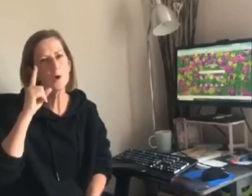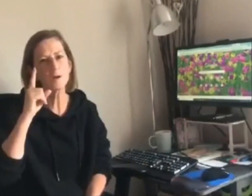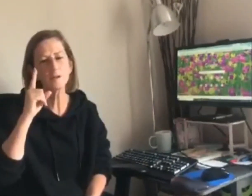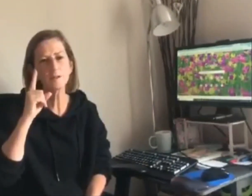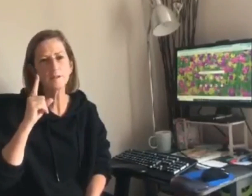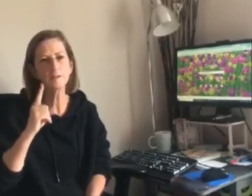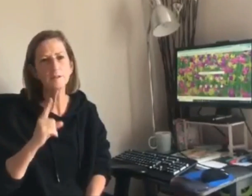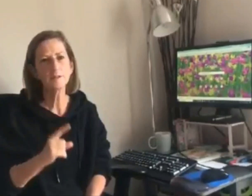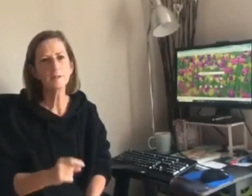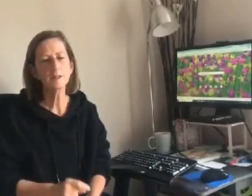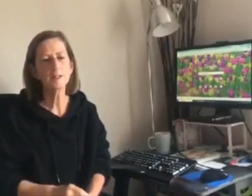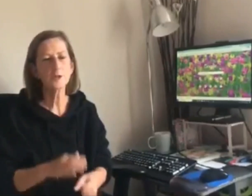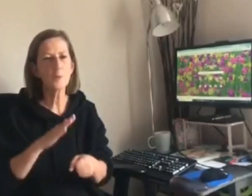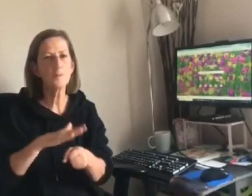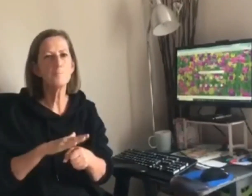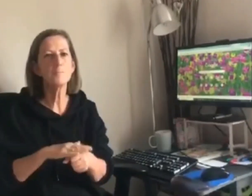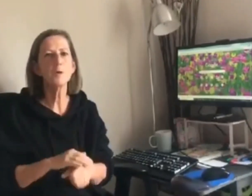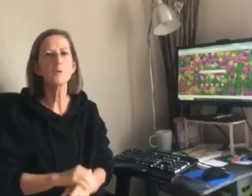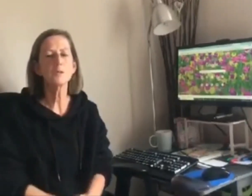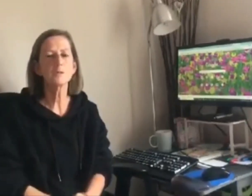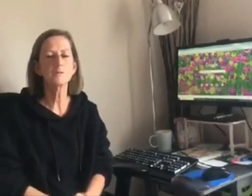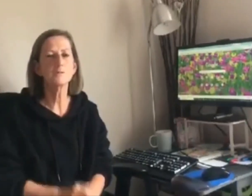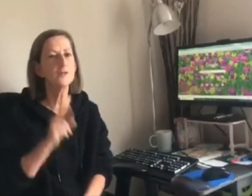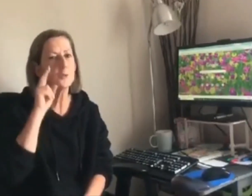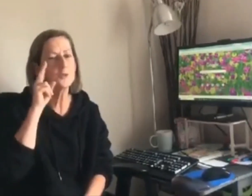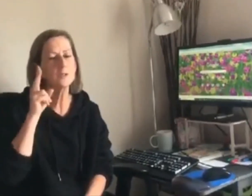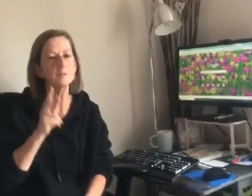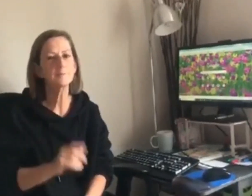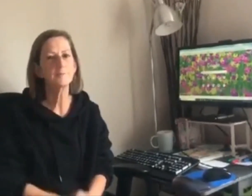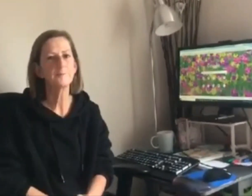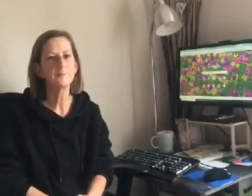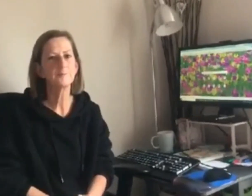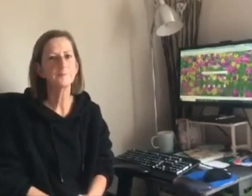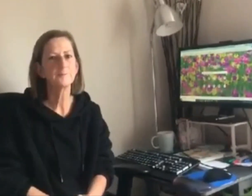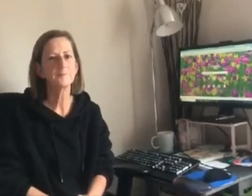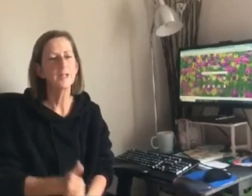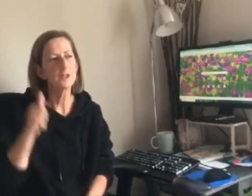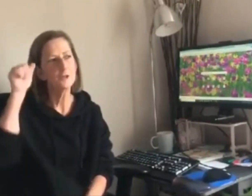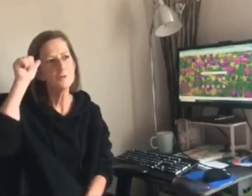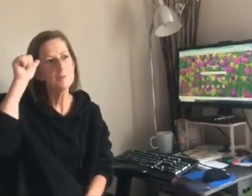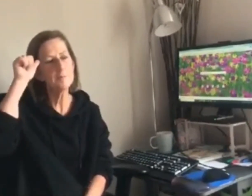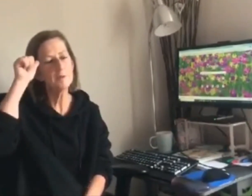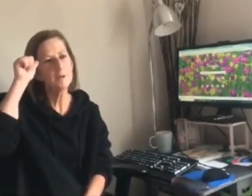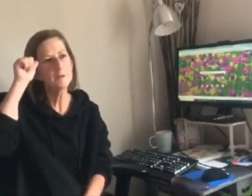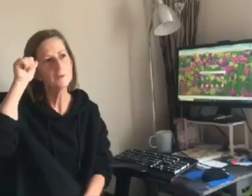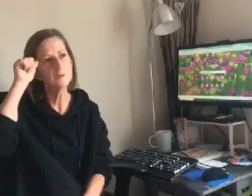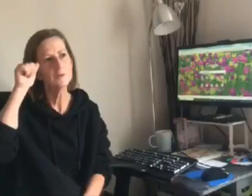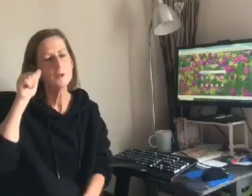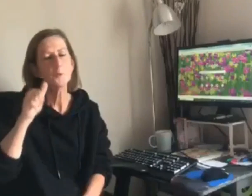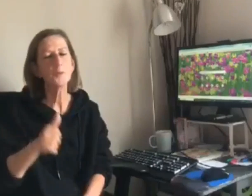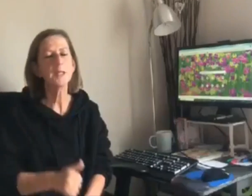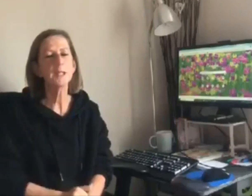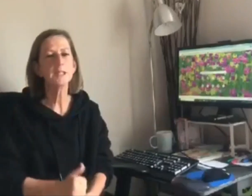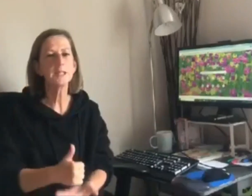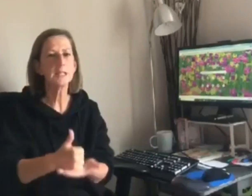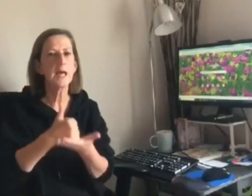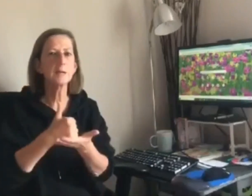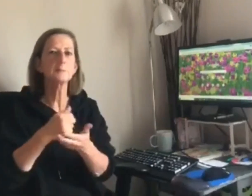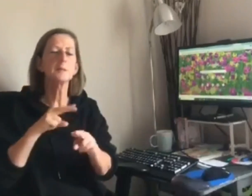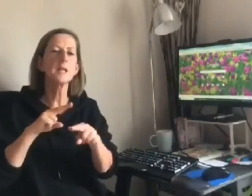one has got the most views? Can you remember we needed to help